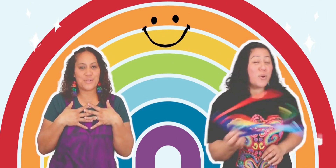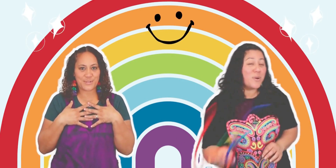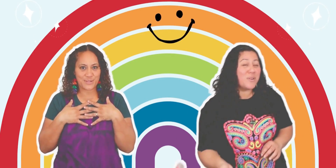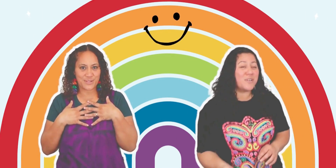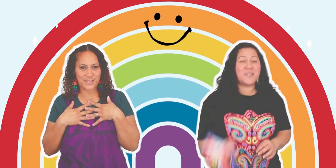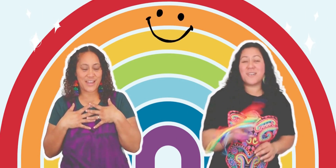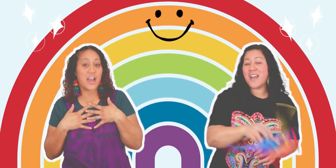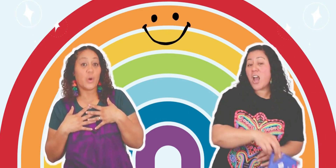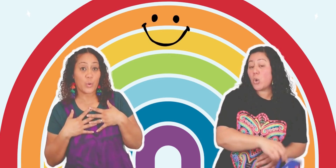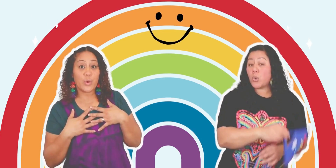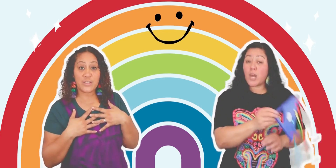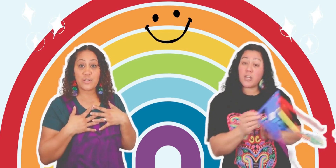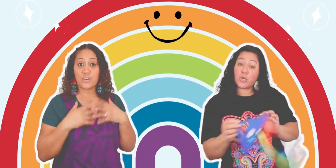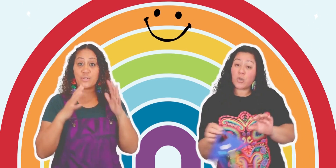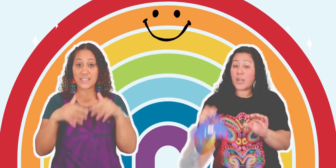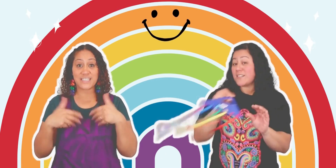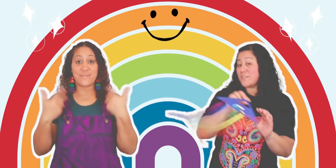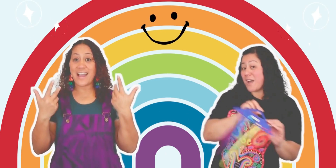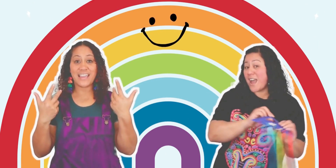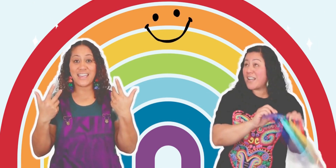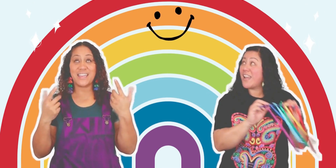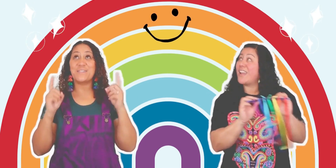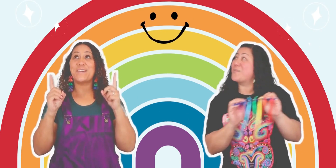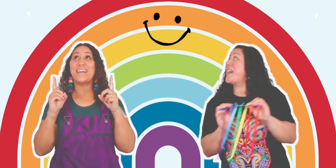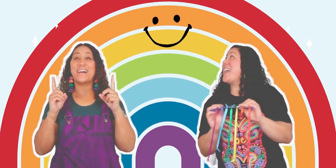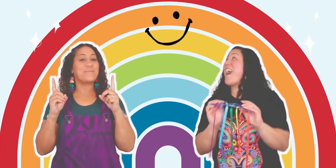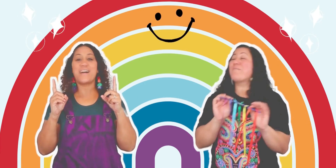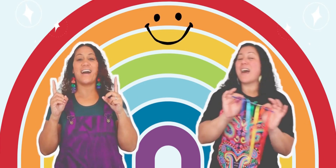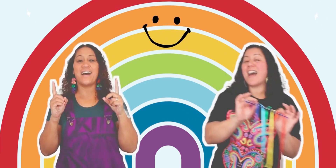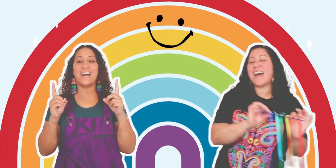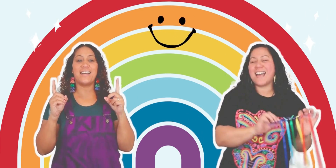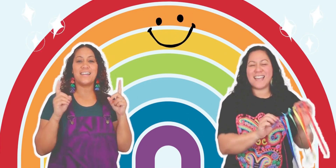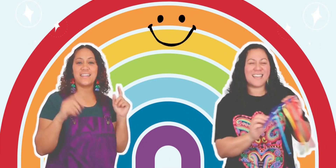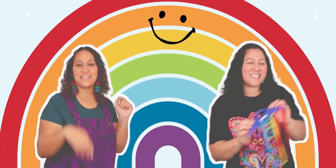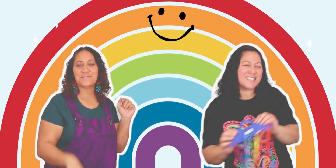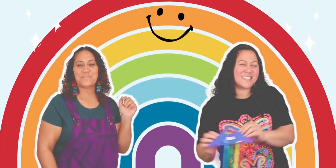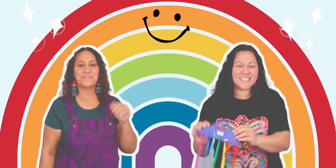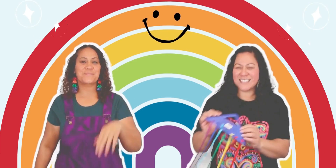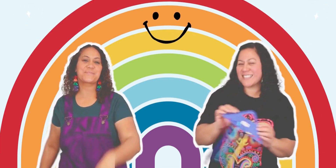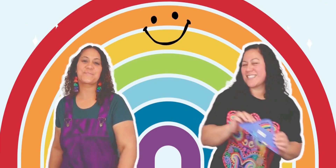Ooh, Uenuku is smiling way up high.